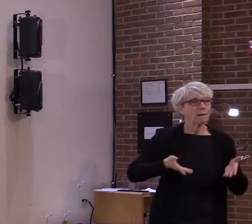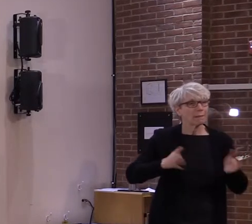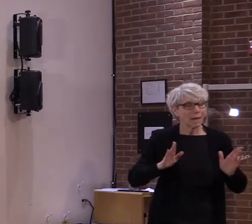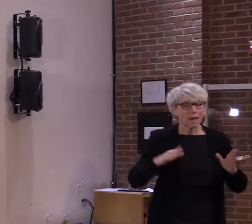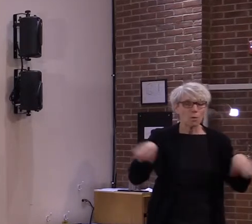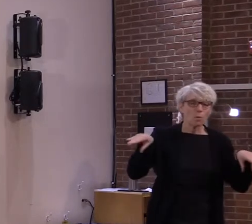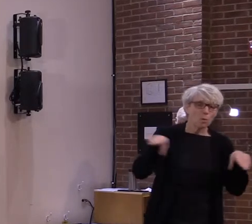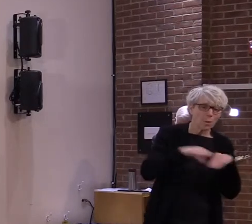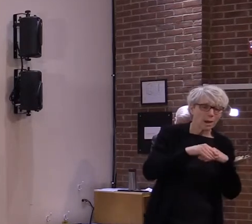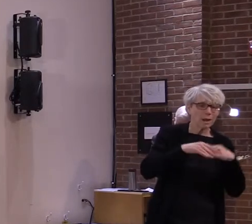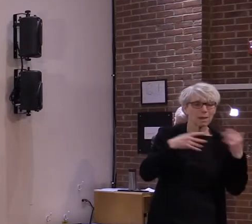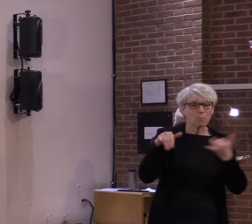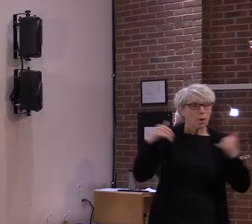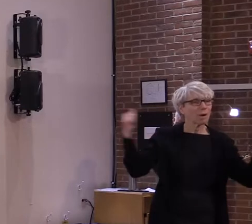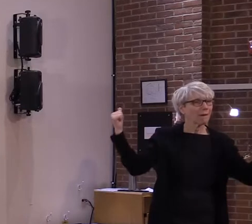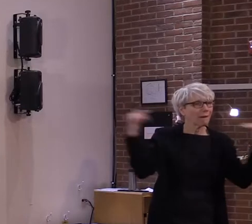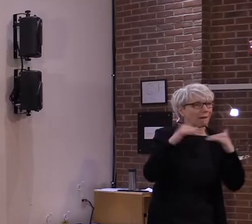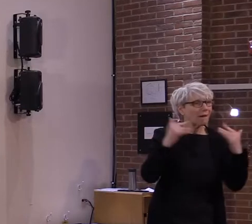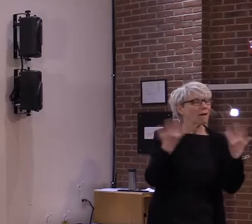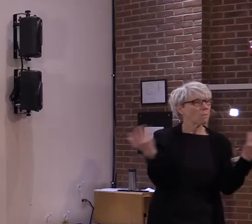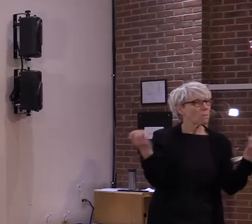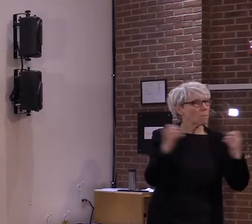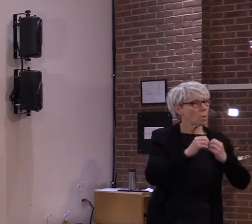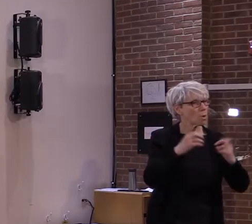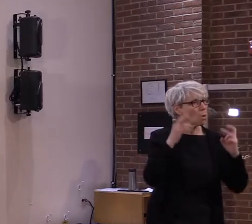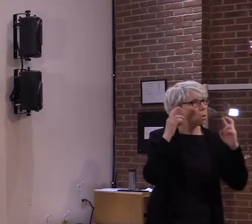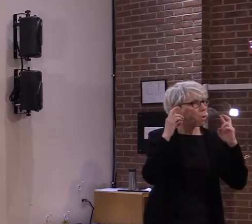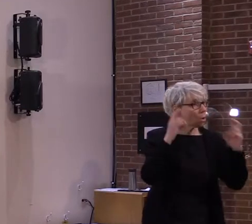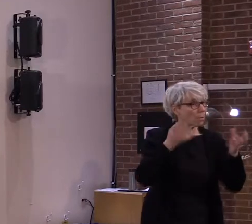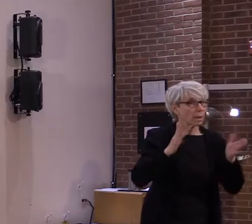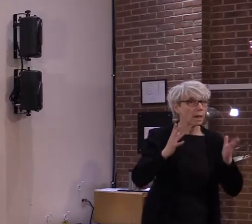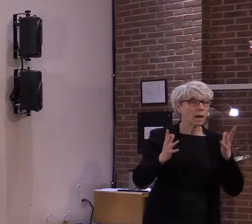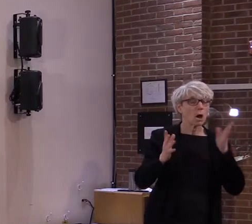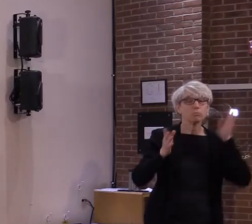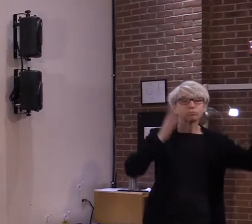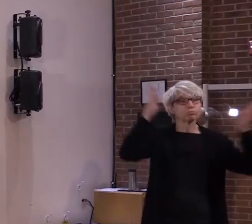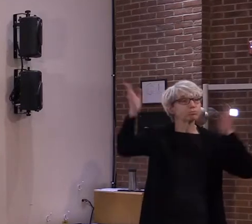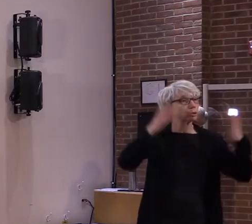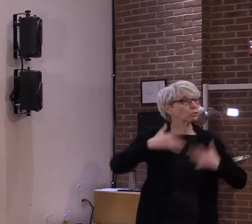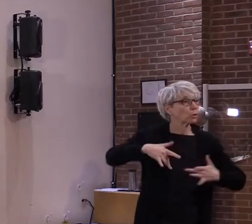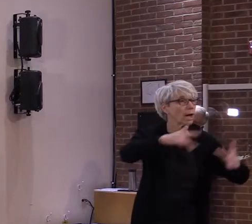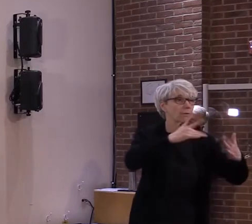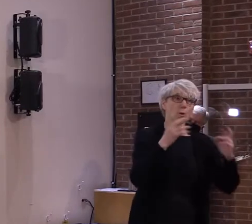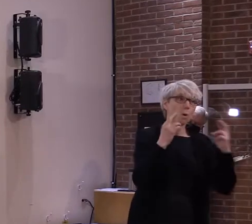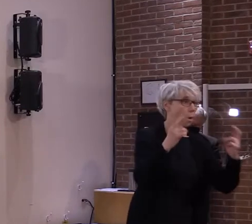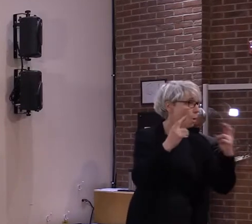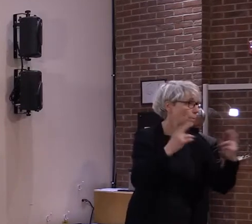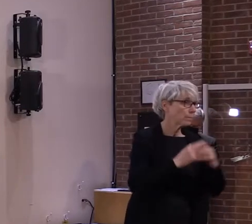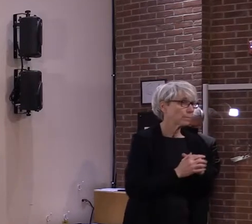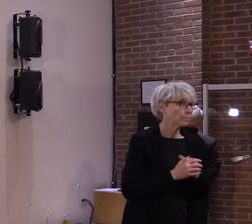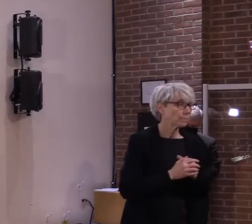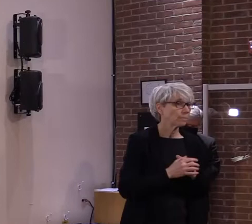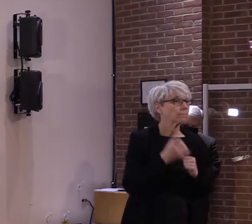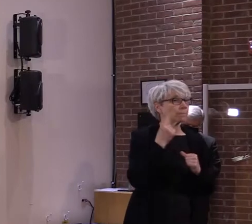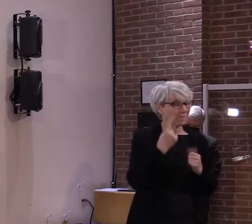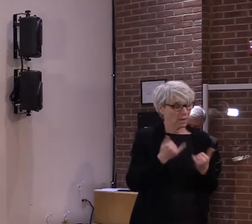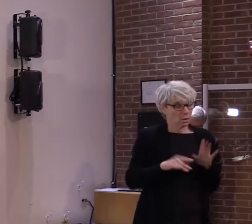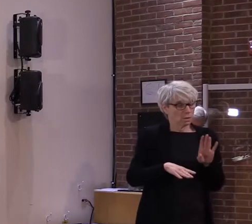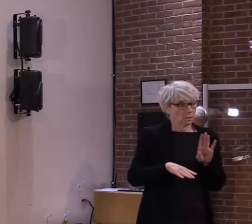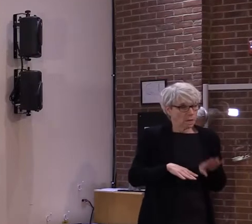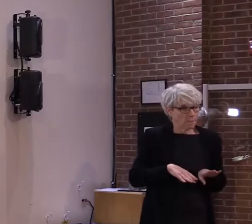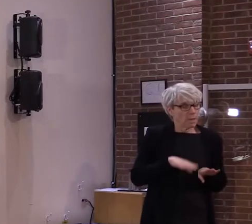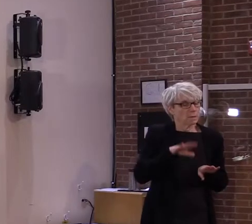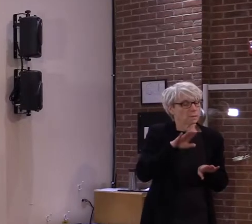happens when we travel. These gradual steps take into account what we know about the virus.